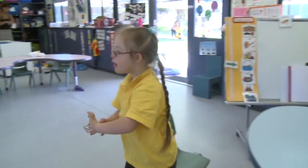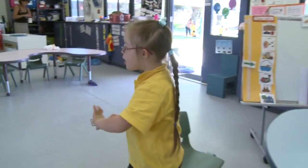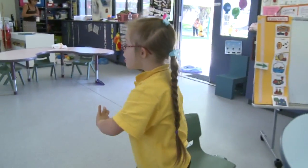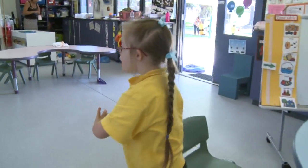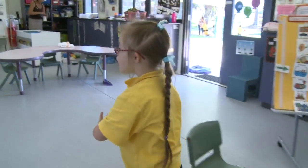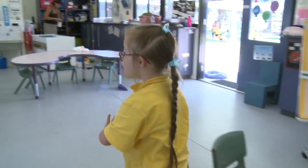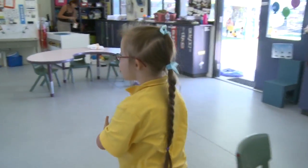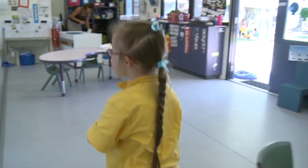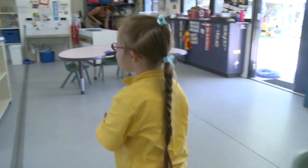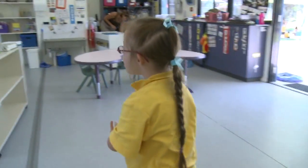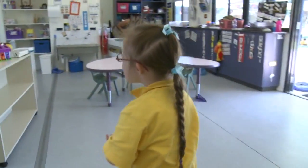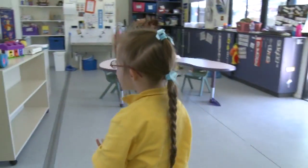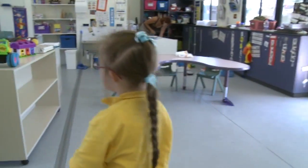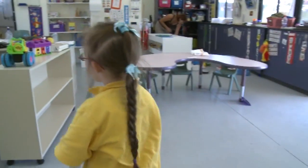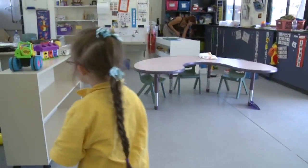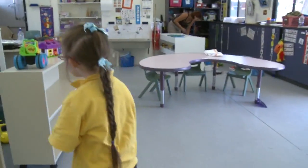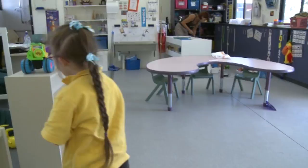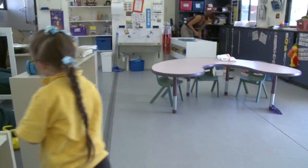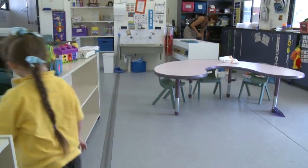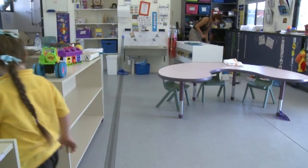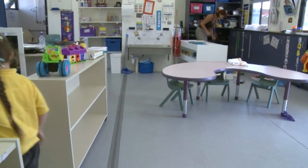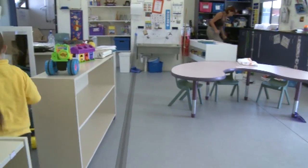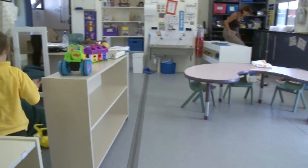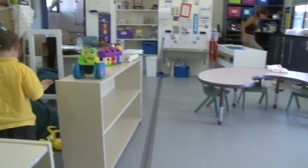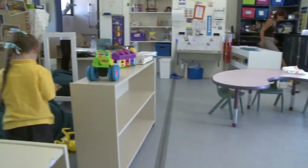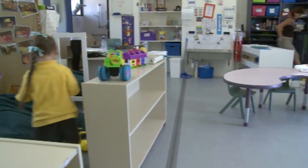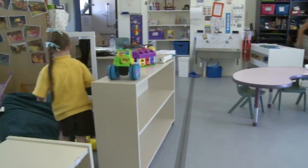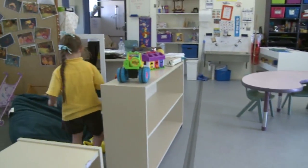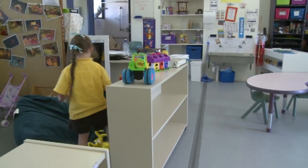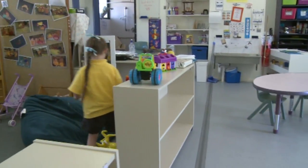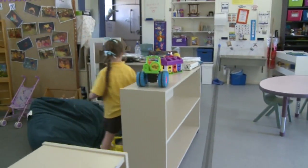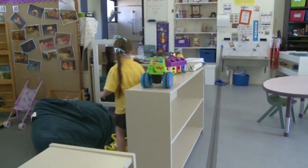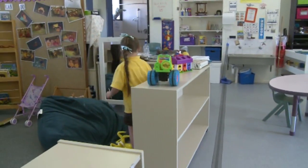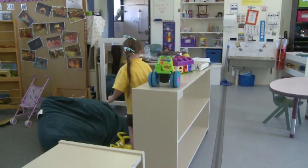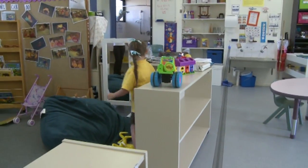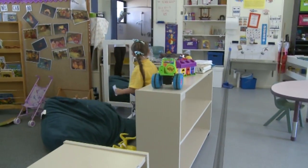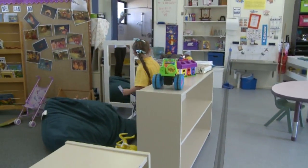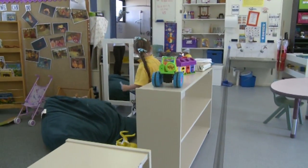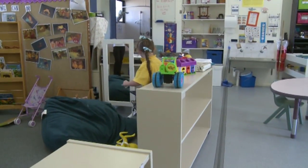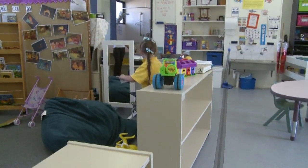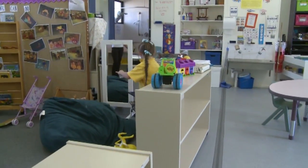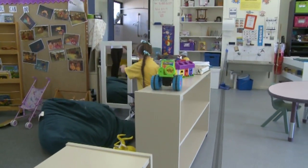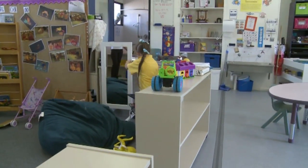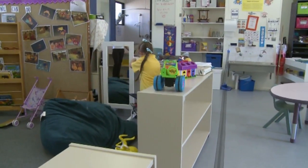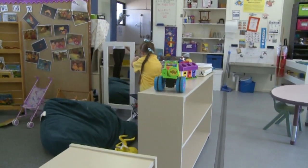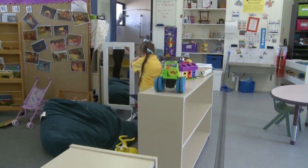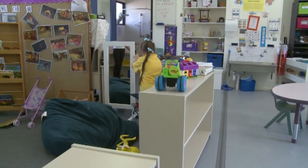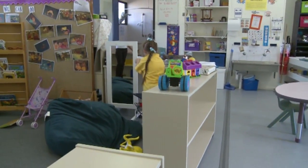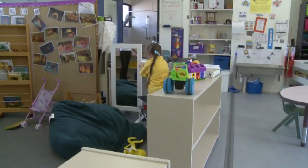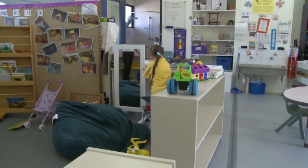Here Grace is doing a fun activity called a label walk, where she matches the label to the object. As you can see, she's matching the written word